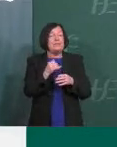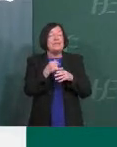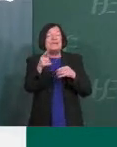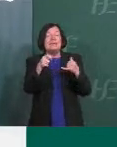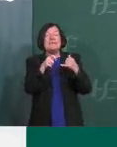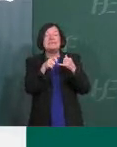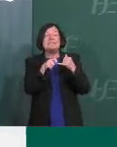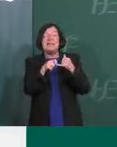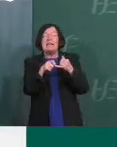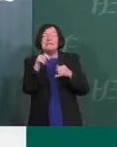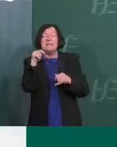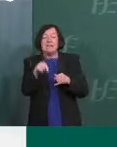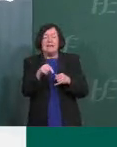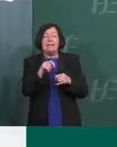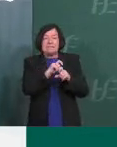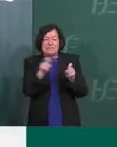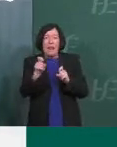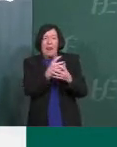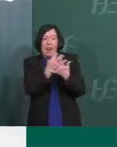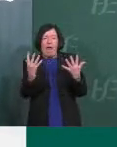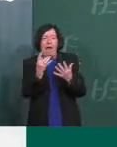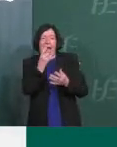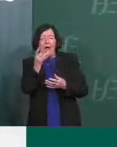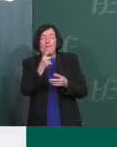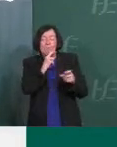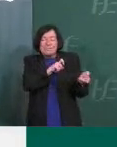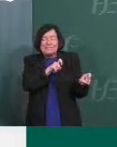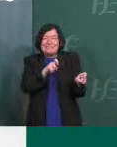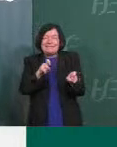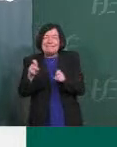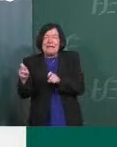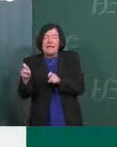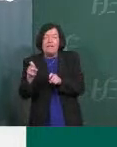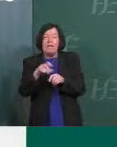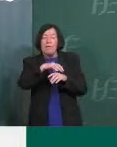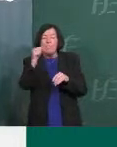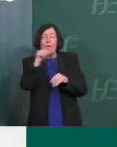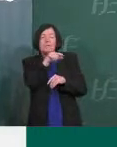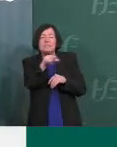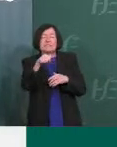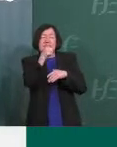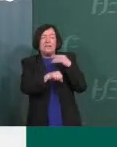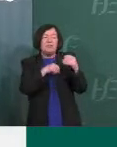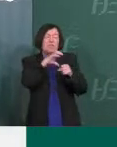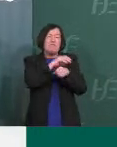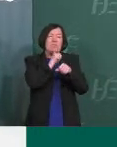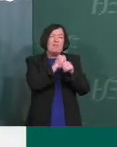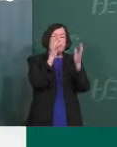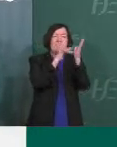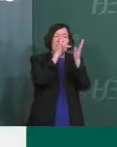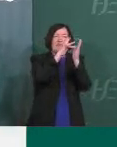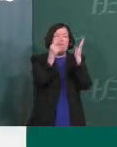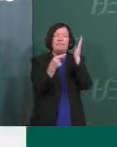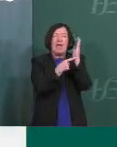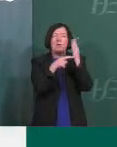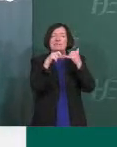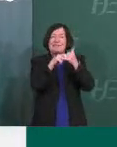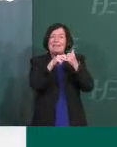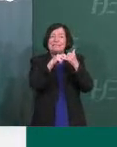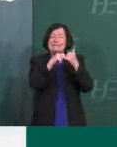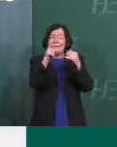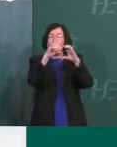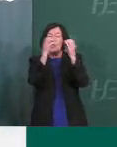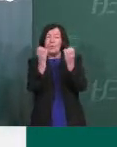testing, demand remains high, but it is steady. Most weekdays now we're covering around 15,000 tests in the community